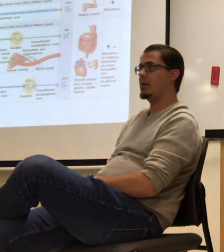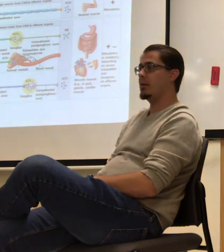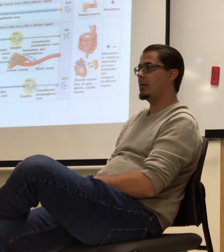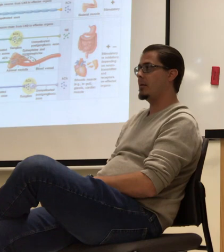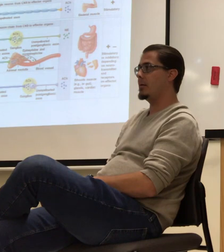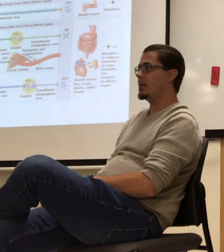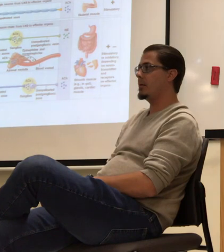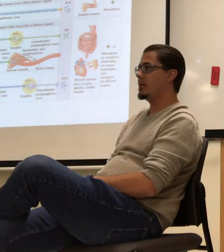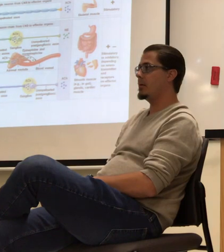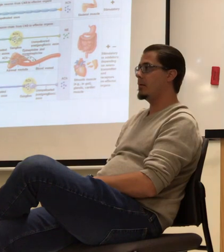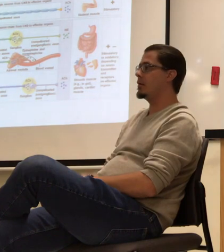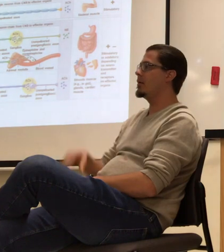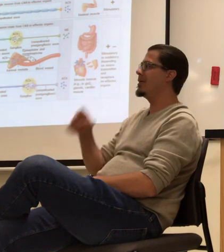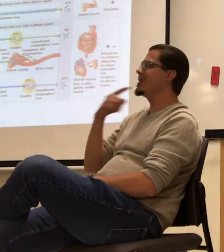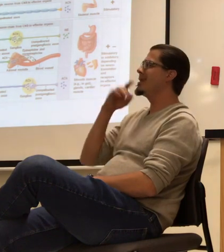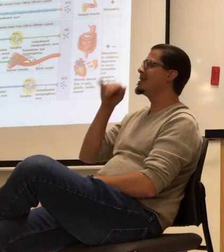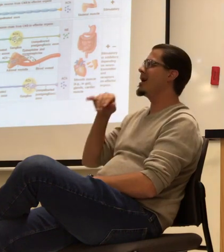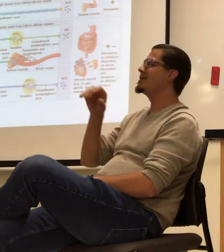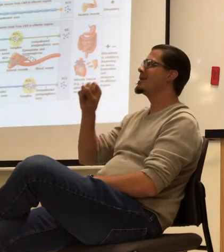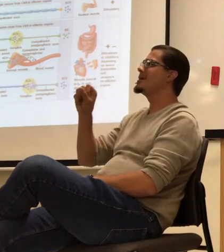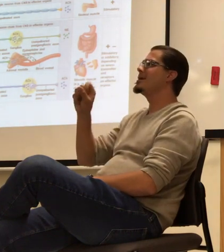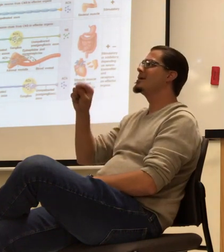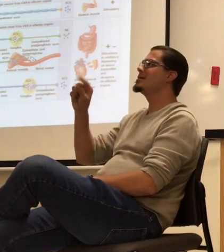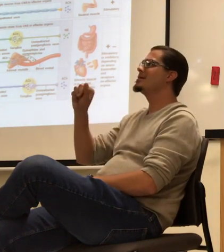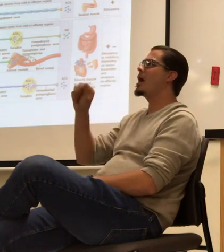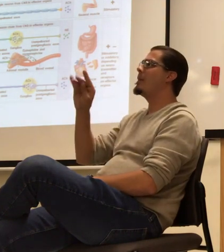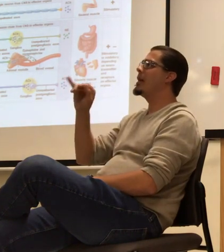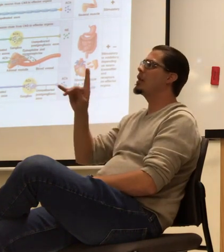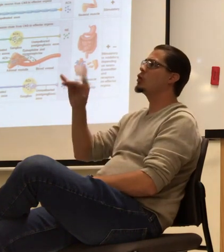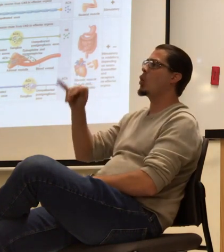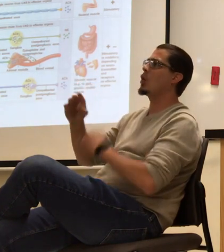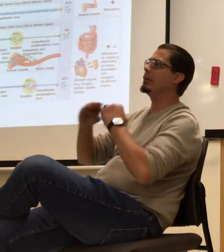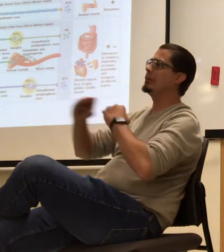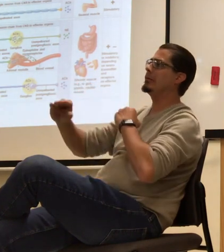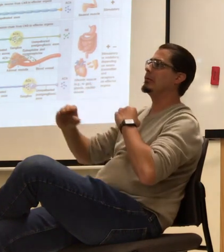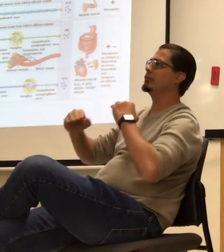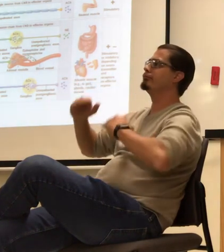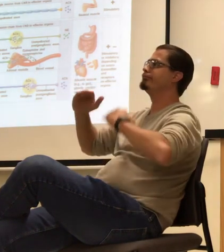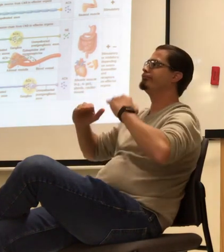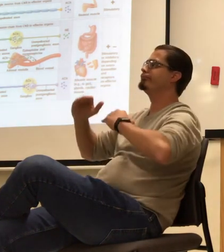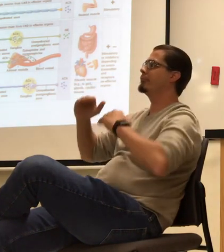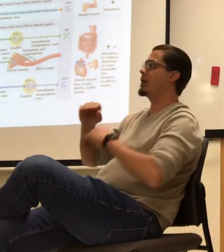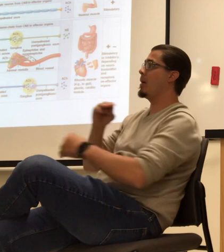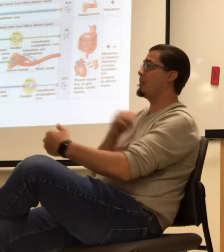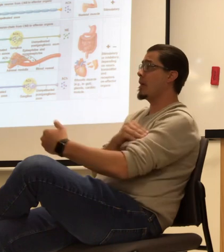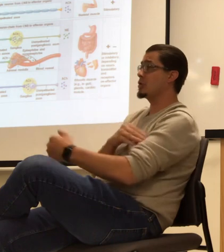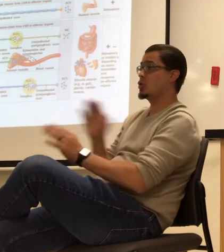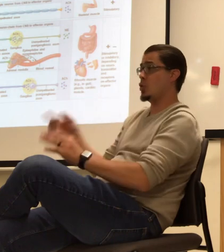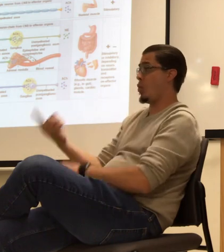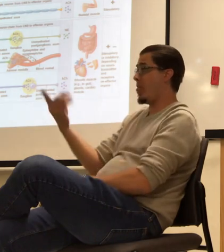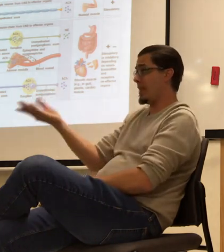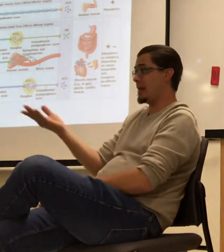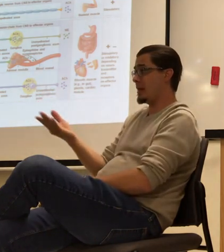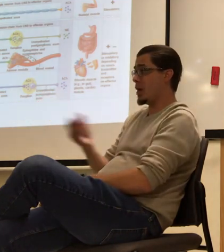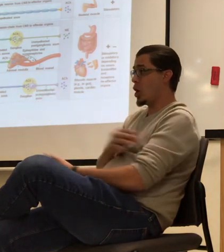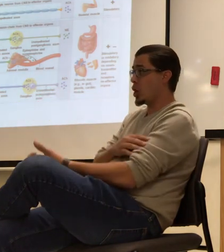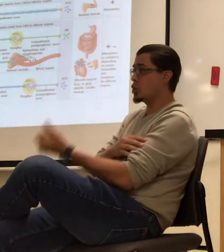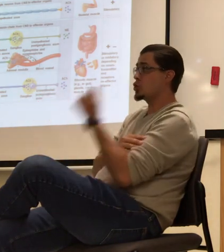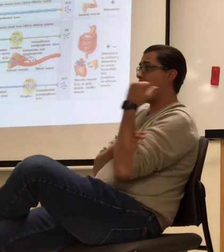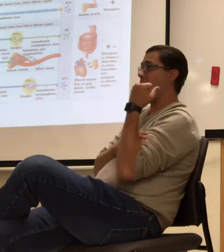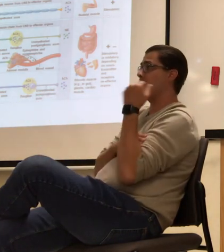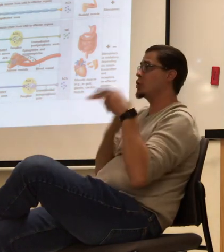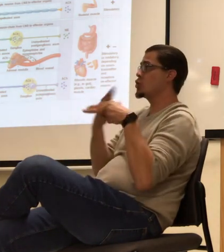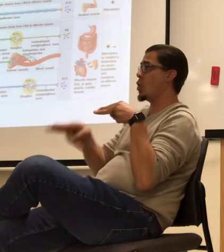And they say it's stimulatory. And what we had said was, muscles do one thing. They contract, they